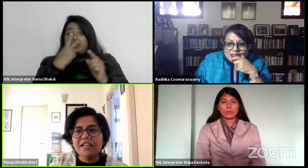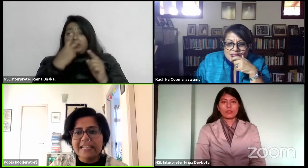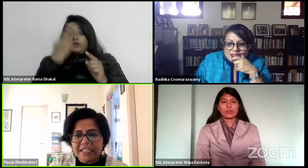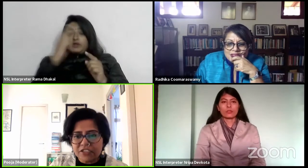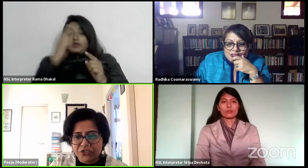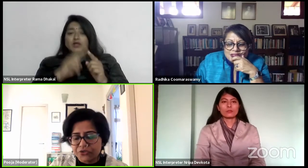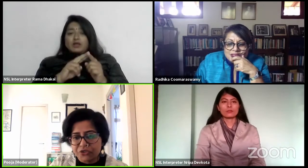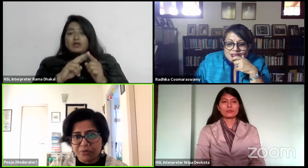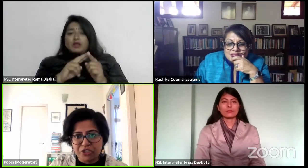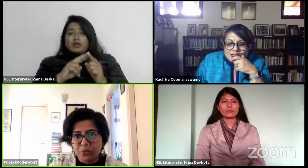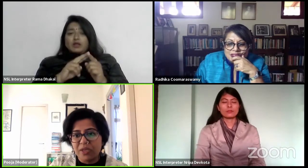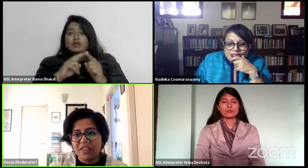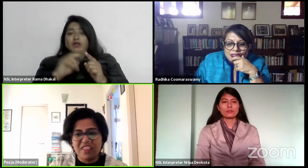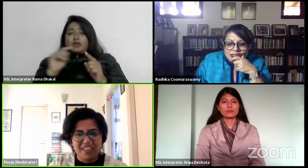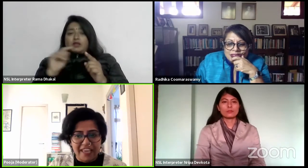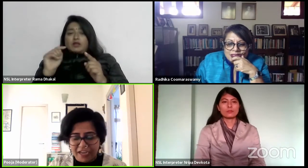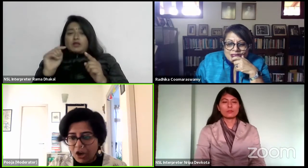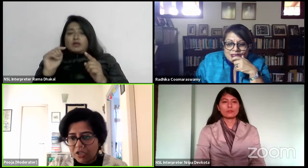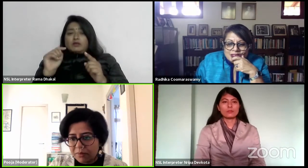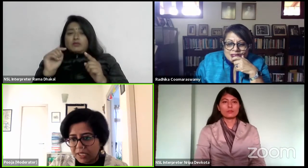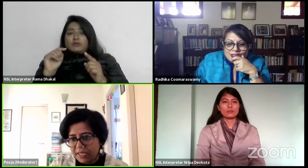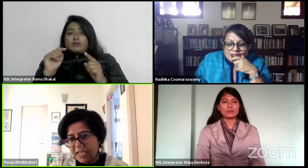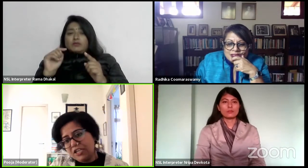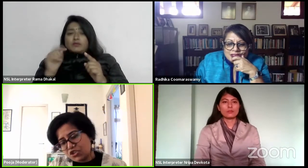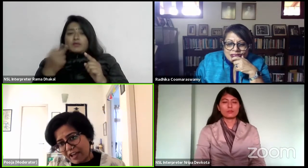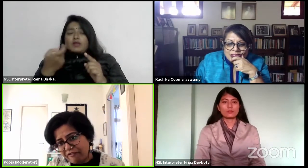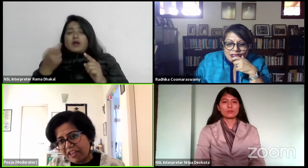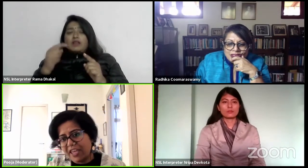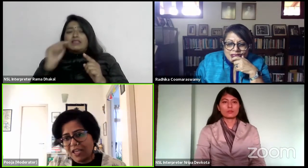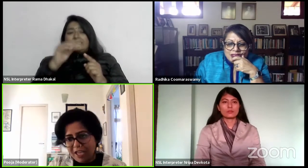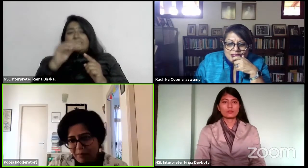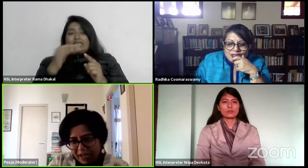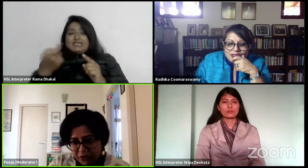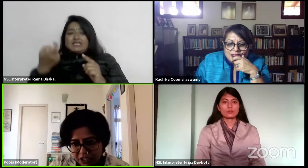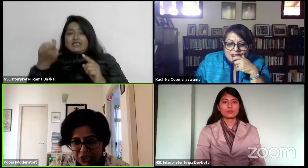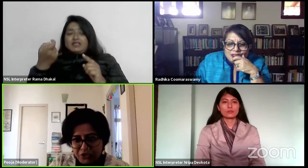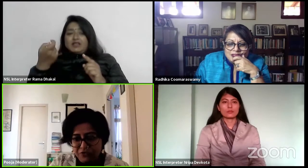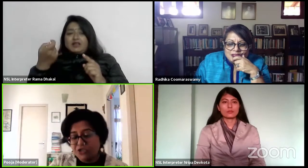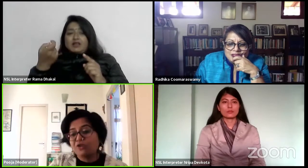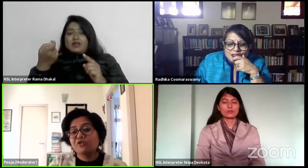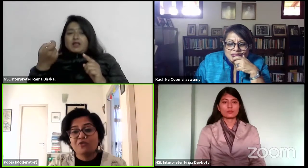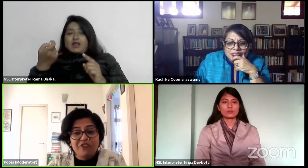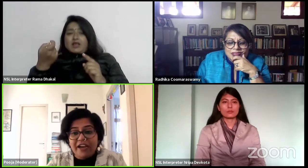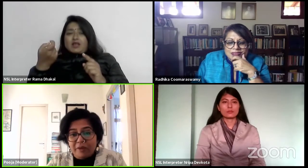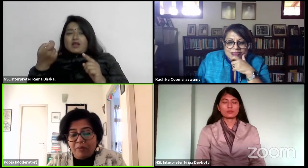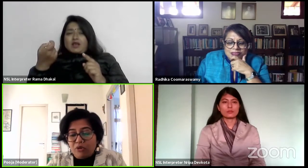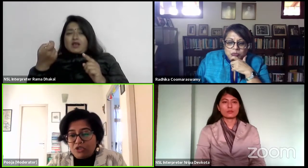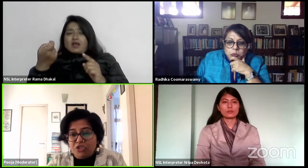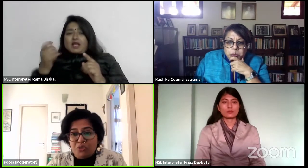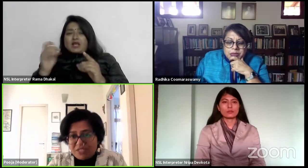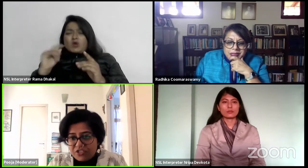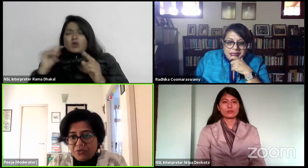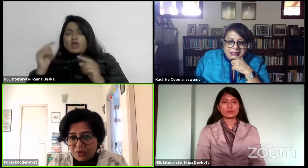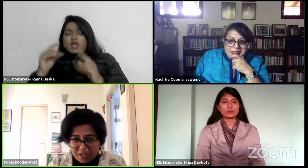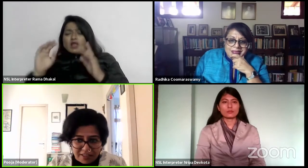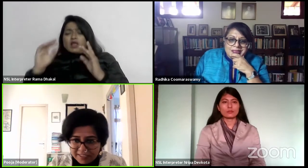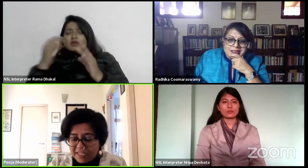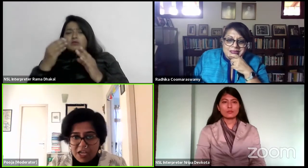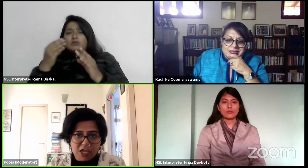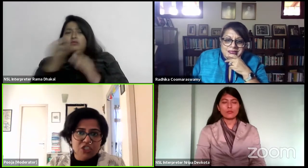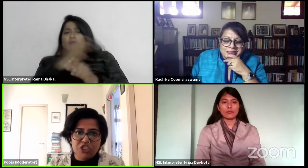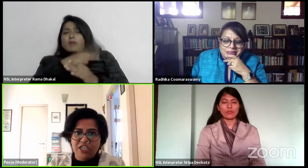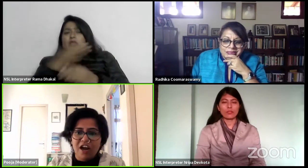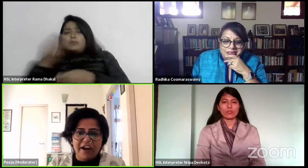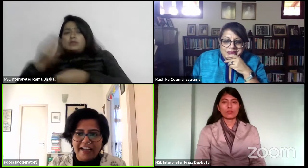the linkages between the economy, trafficking, and migration, which is also very important to address within